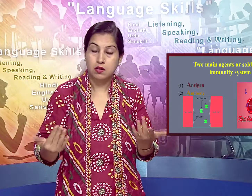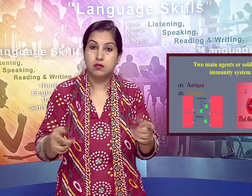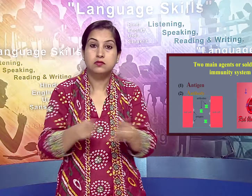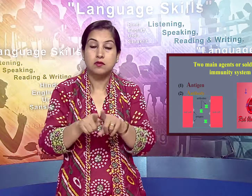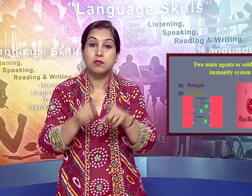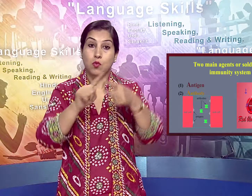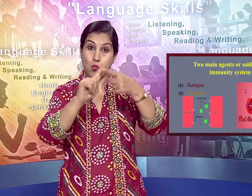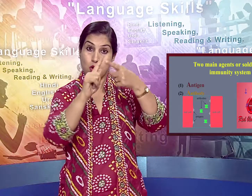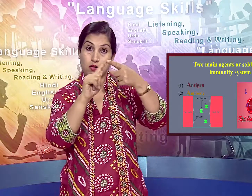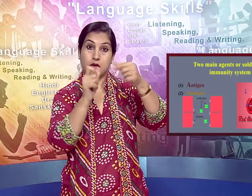antigen